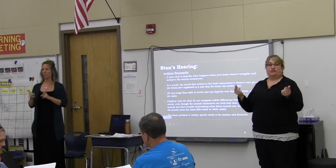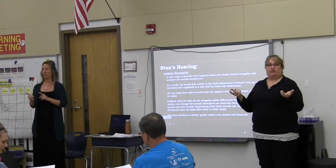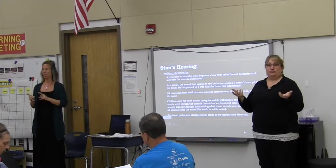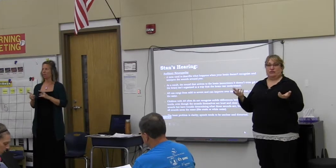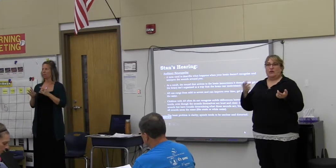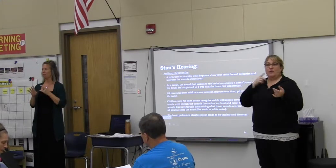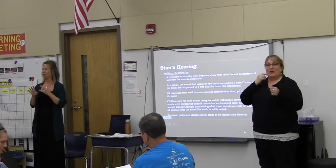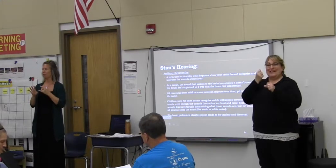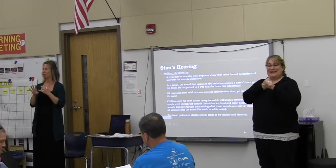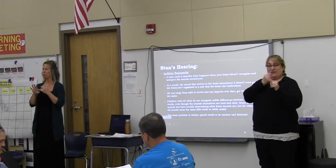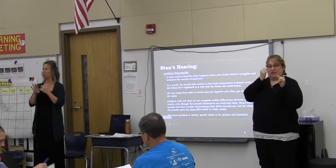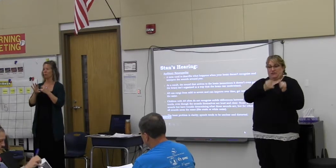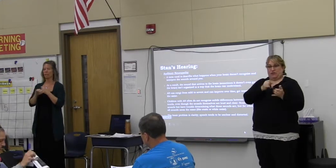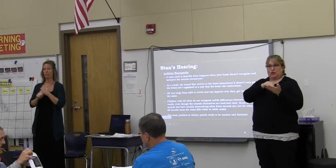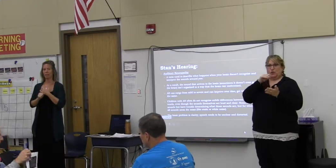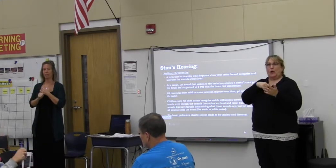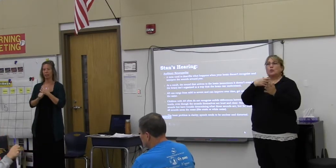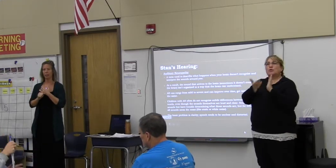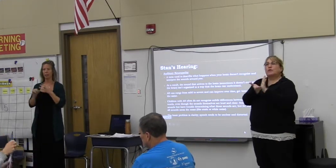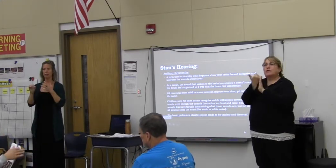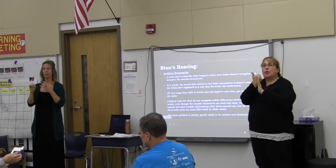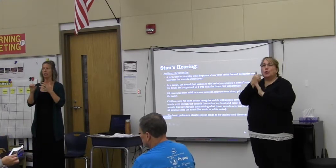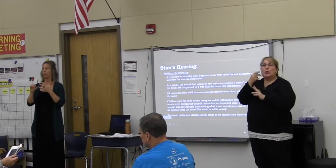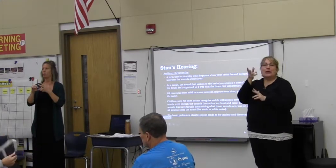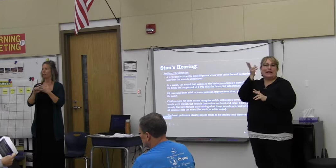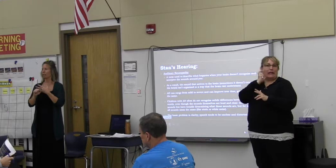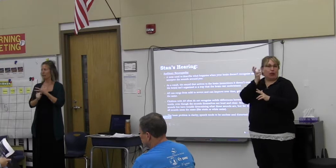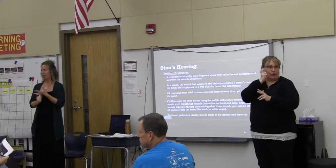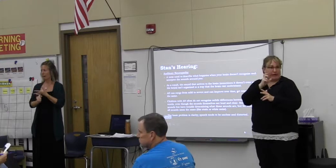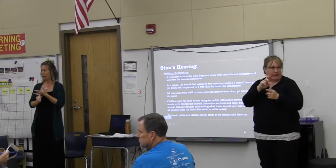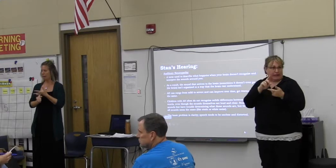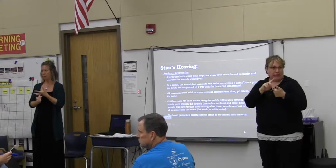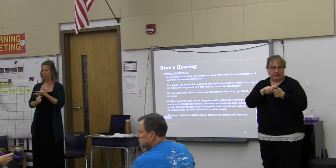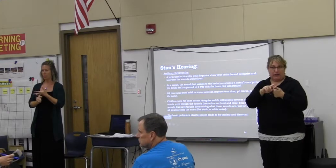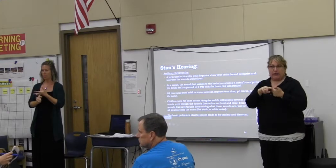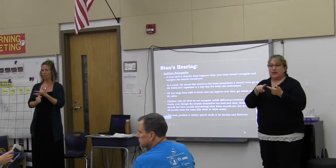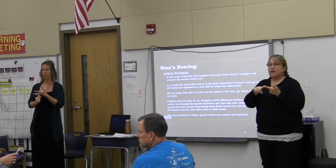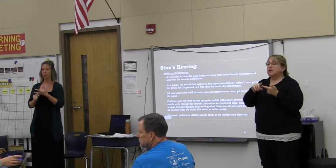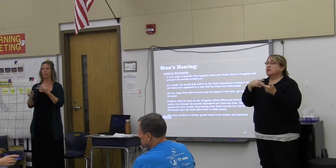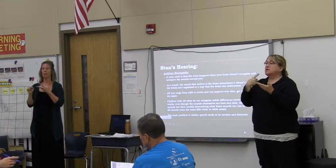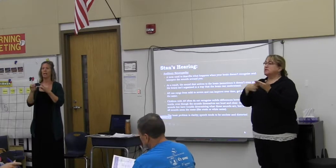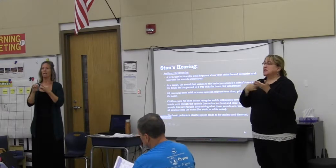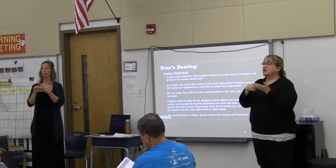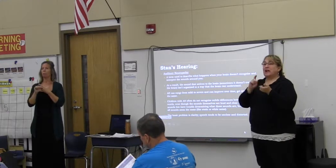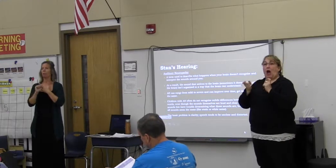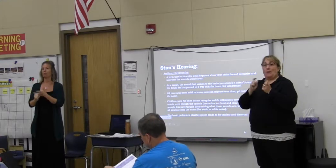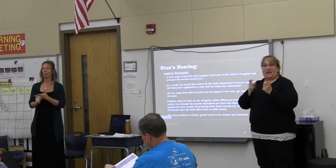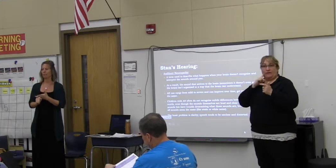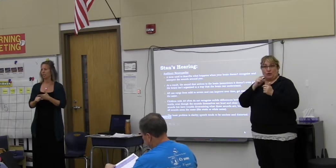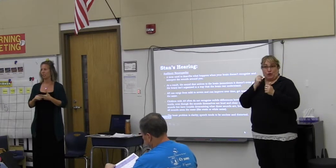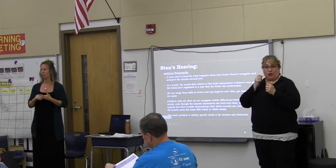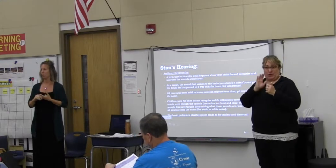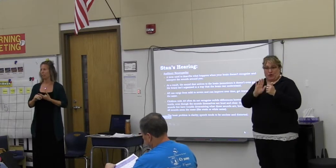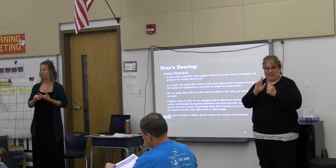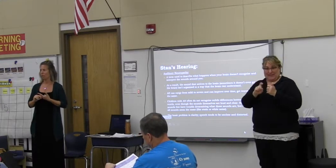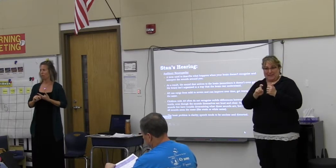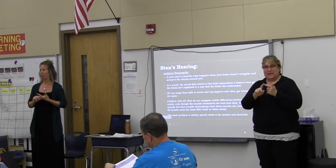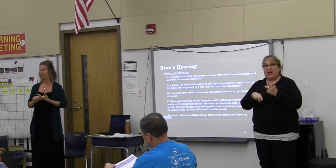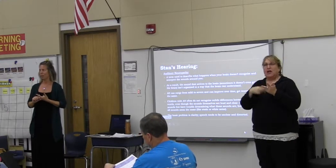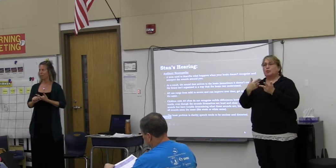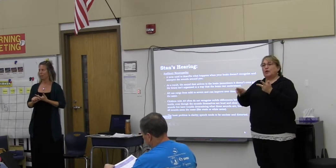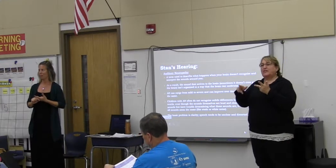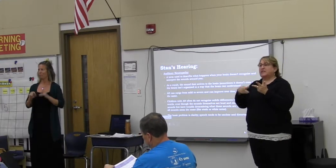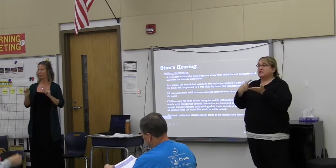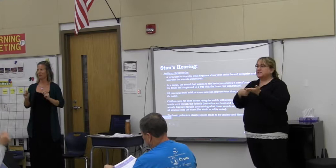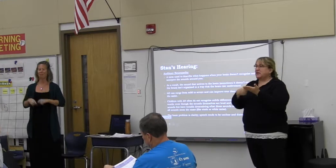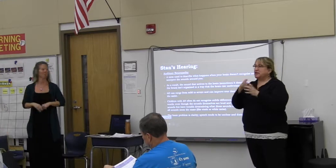for each kiddo is I'm just going to review their hearing a little bit. We're going to talk about how to accommodate for their hearing, and we're briefly going to touch on communication for